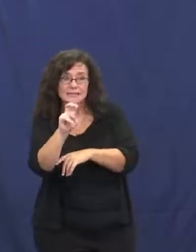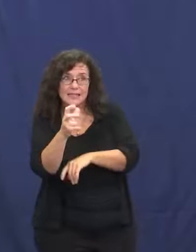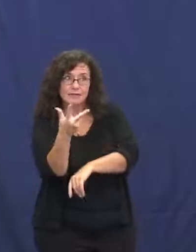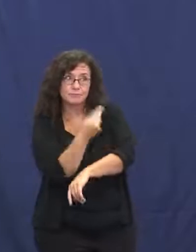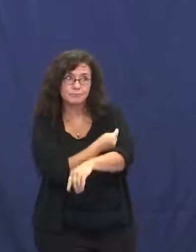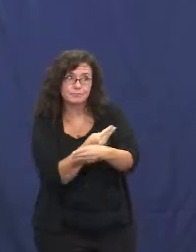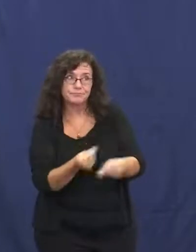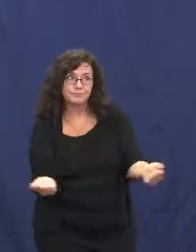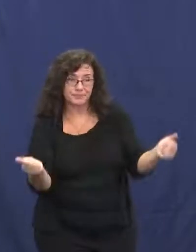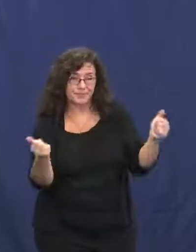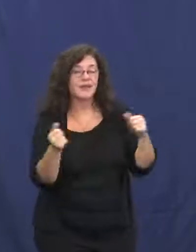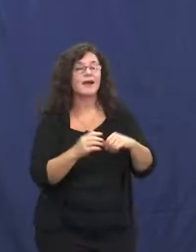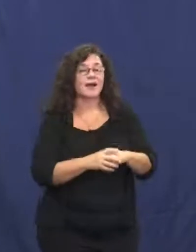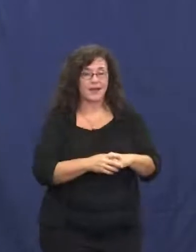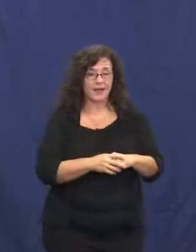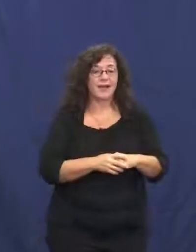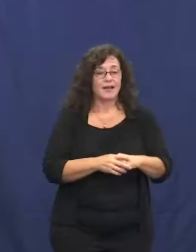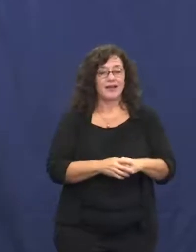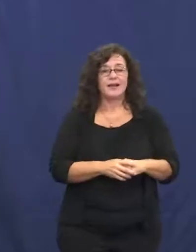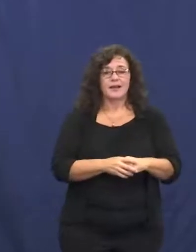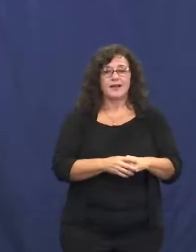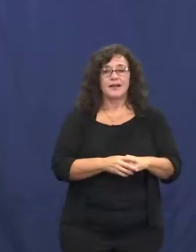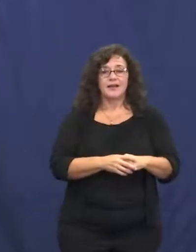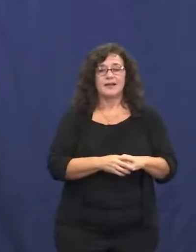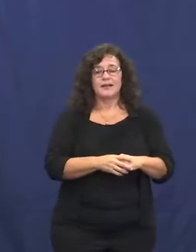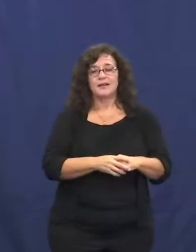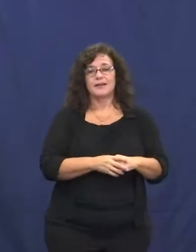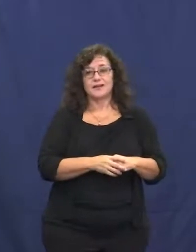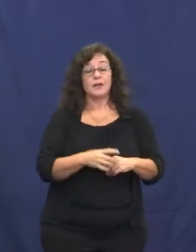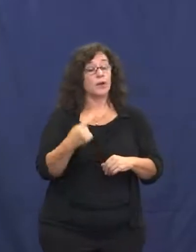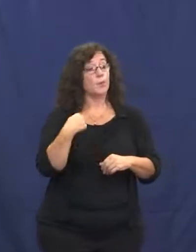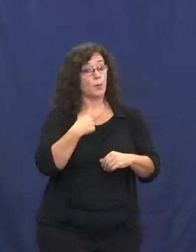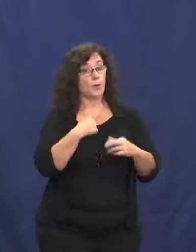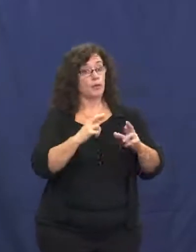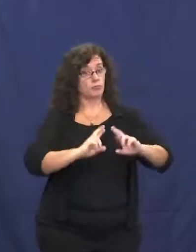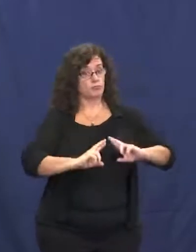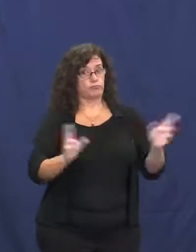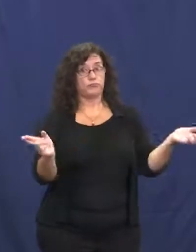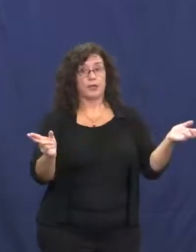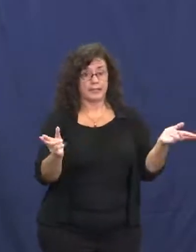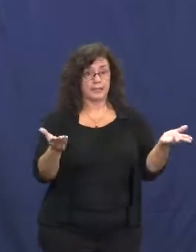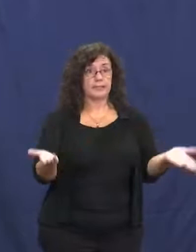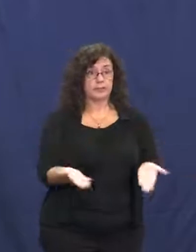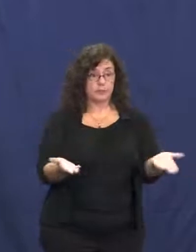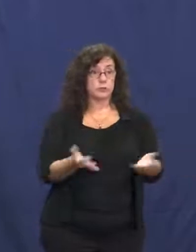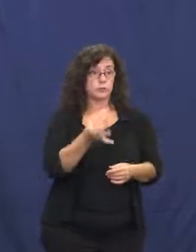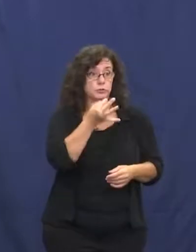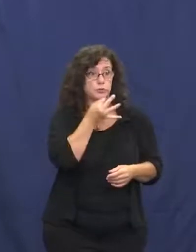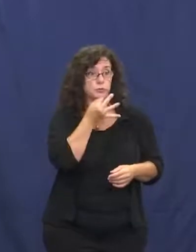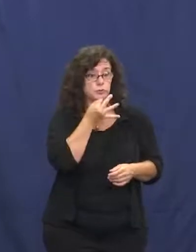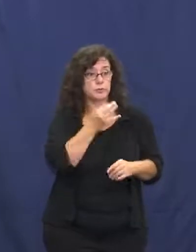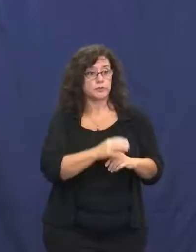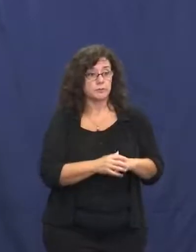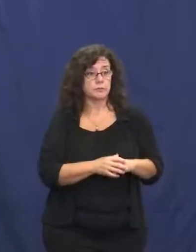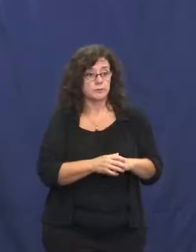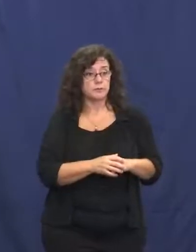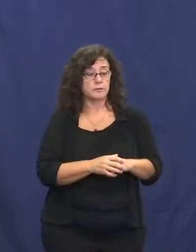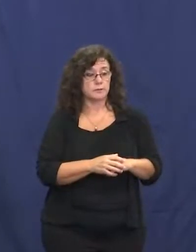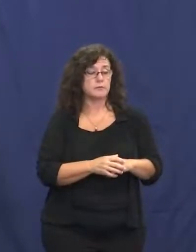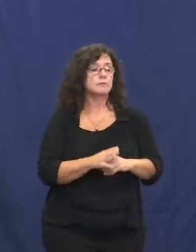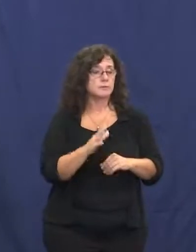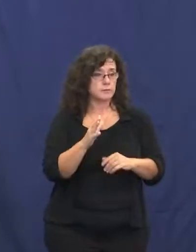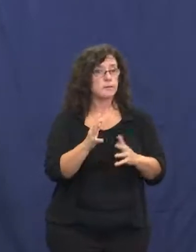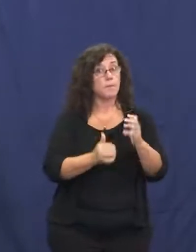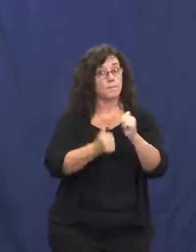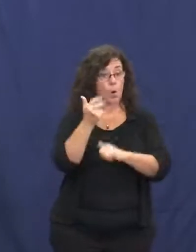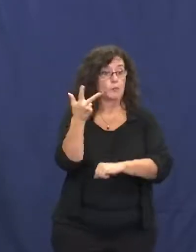well here that we're preparing locally for when there is one. Most of the distribution, of course, will be done through state and federal